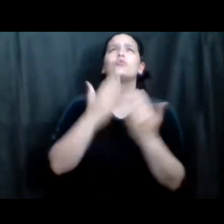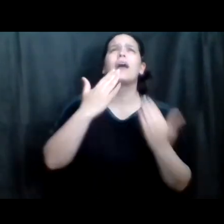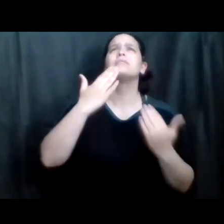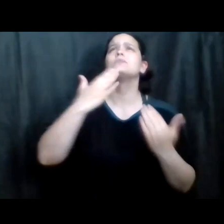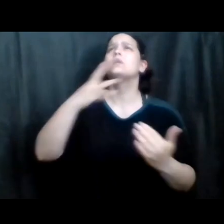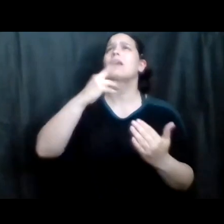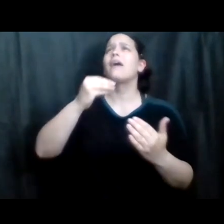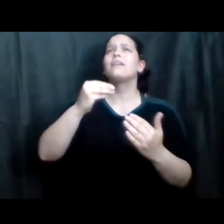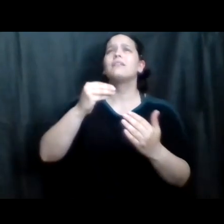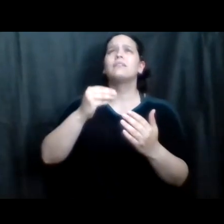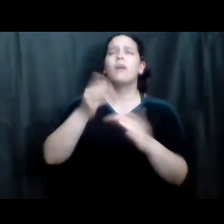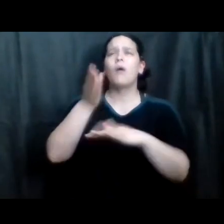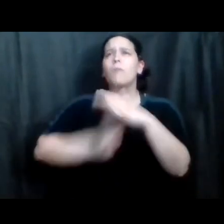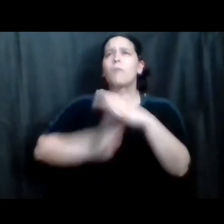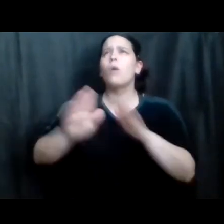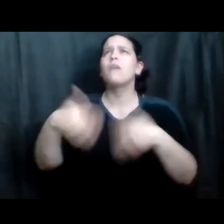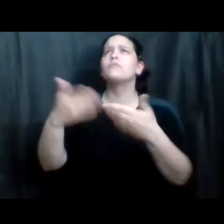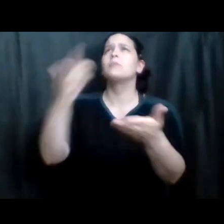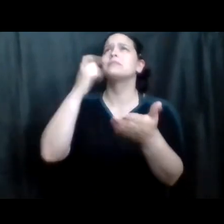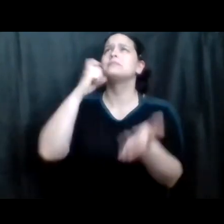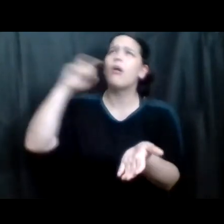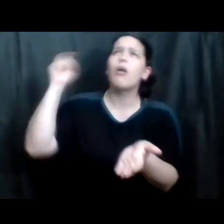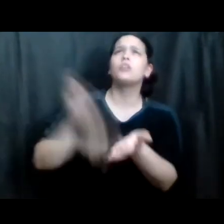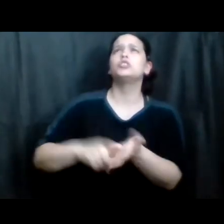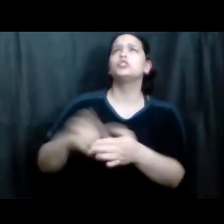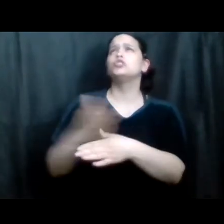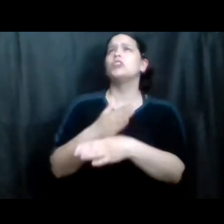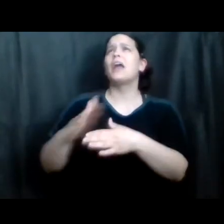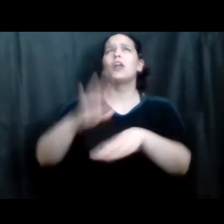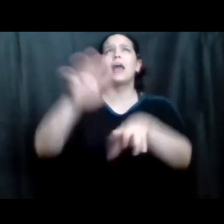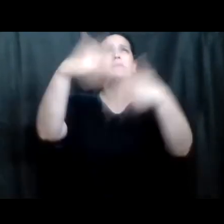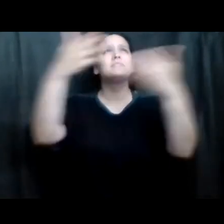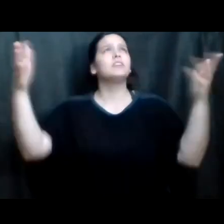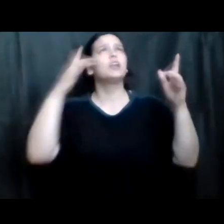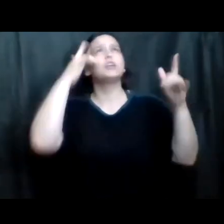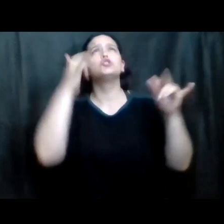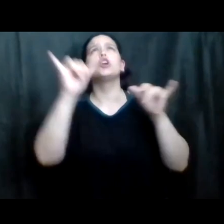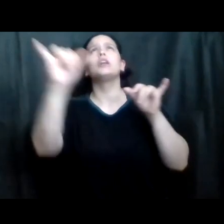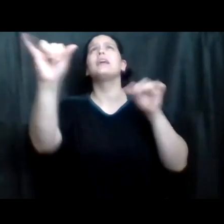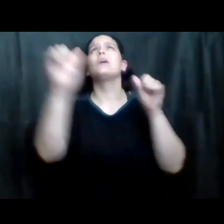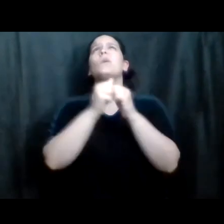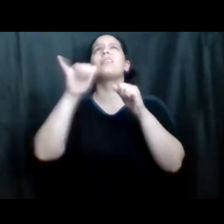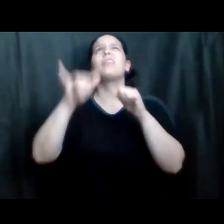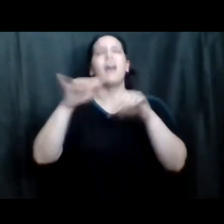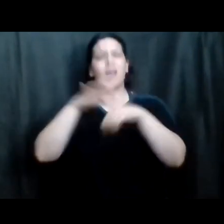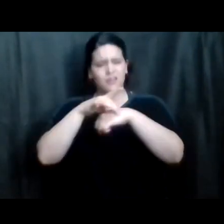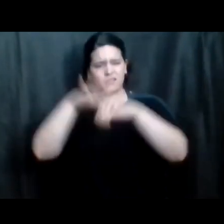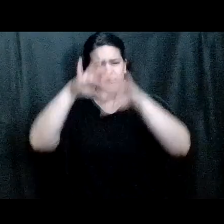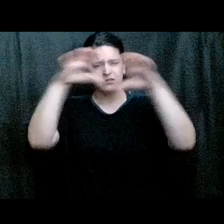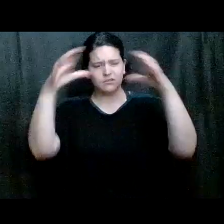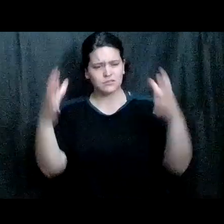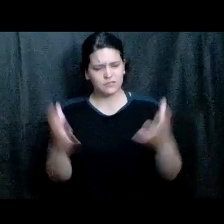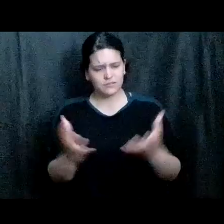the shared atmosphere and the eternity contained in biosphere. Elder teachings require human